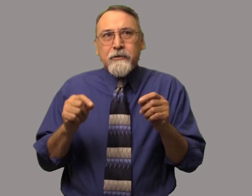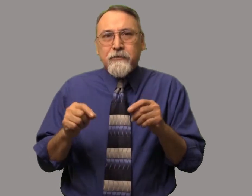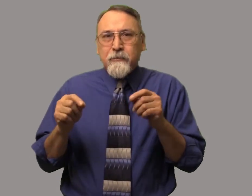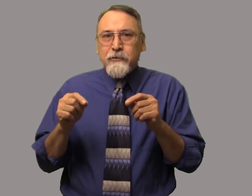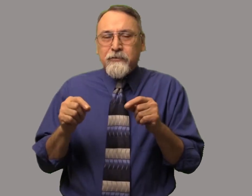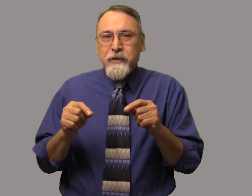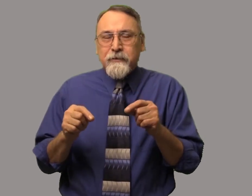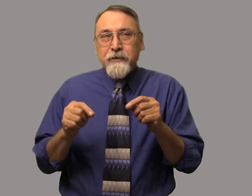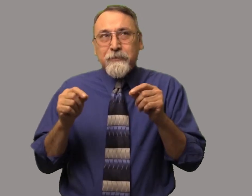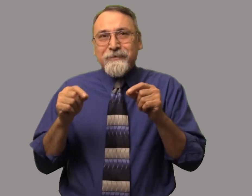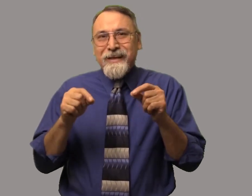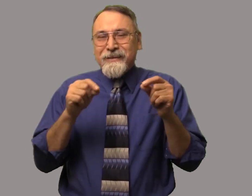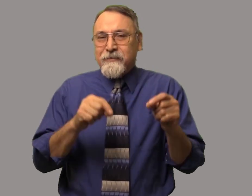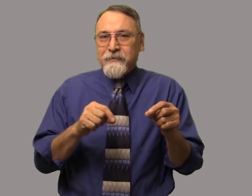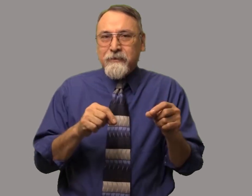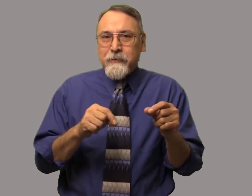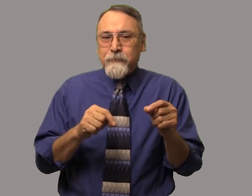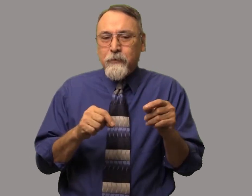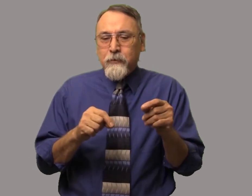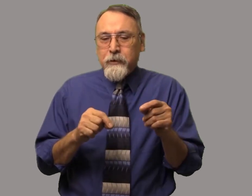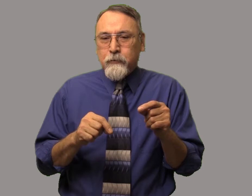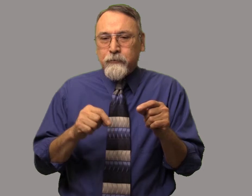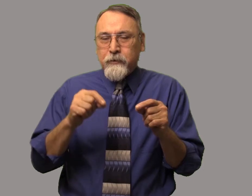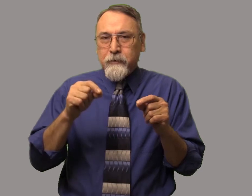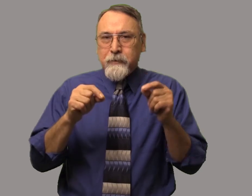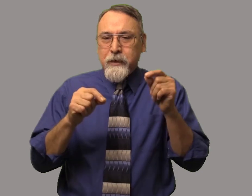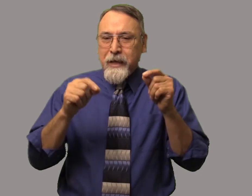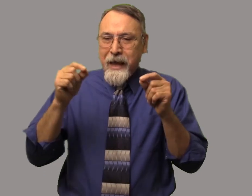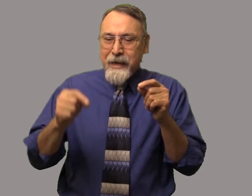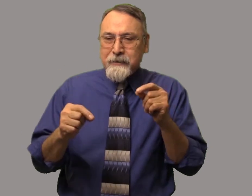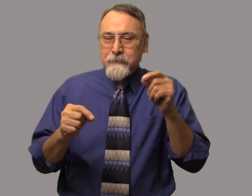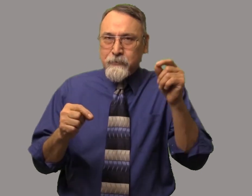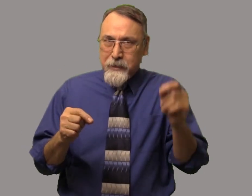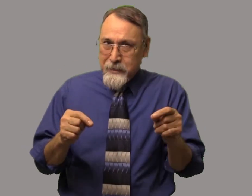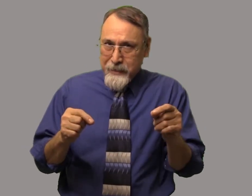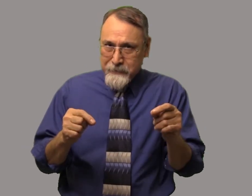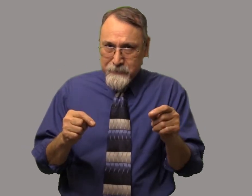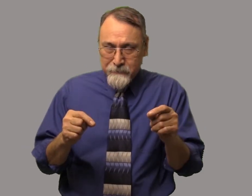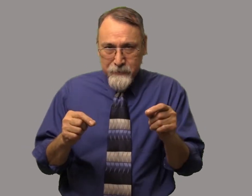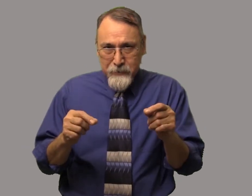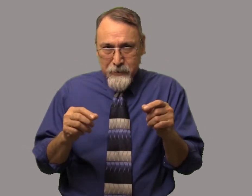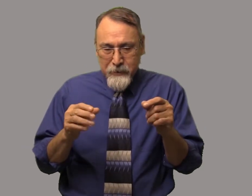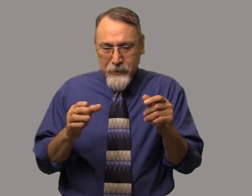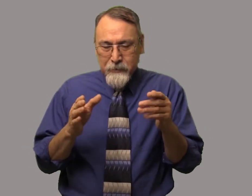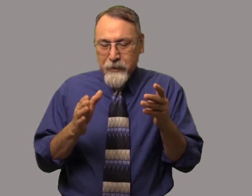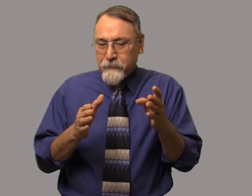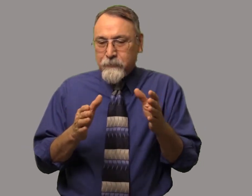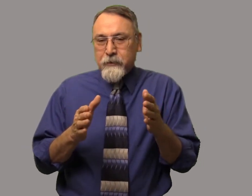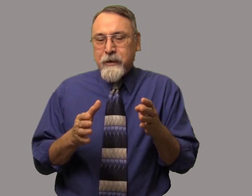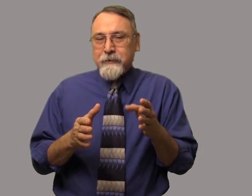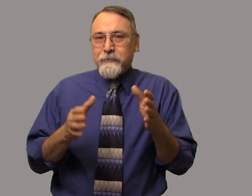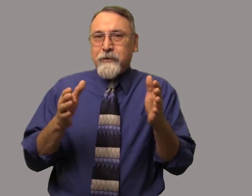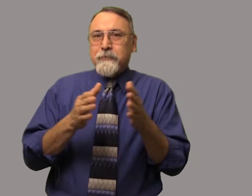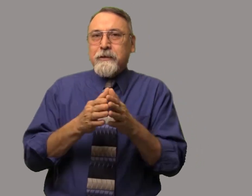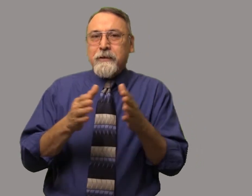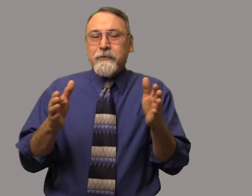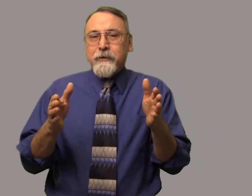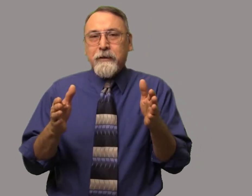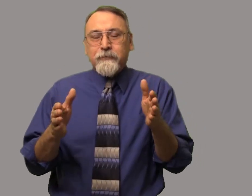does something stay in the system before it goes from active to non-active? And you have to figure out that if something is irrelevant